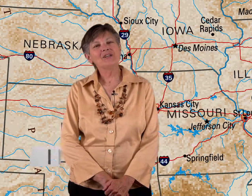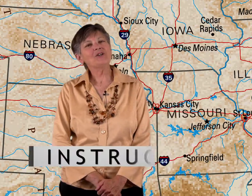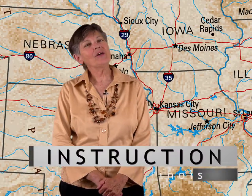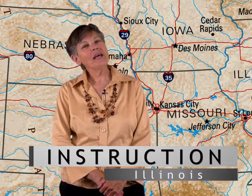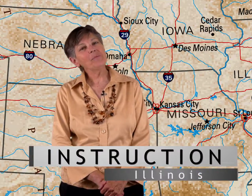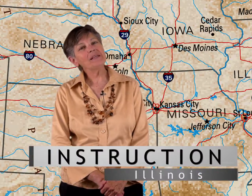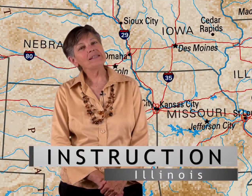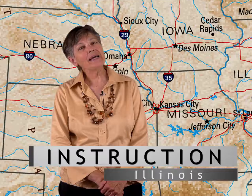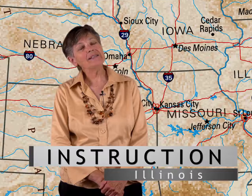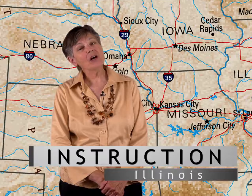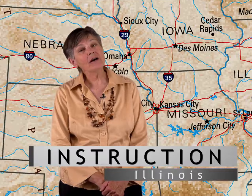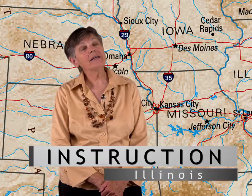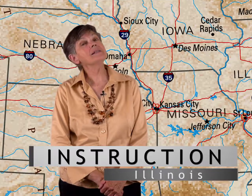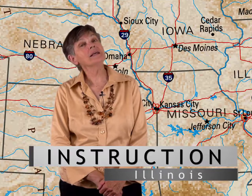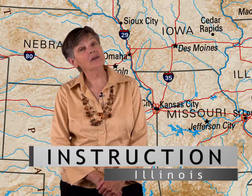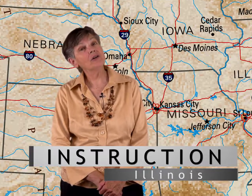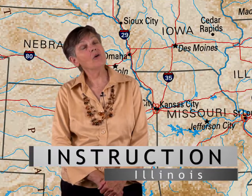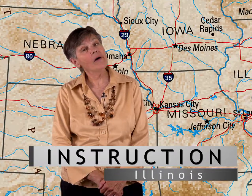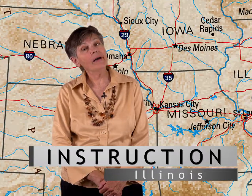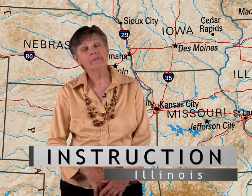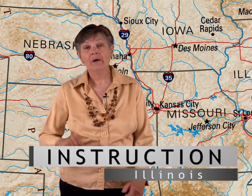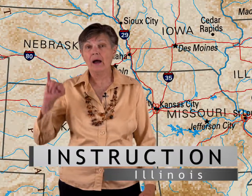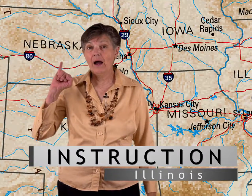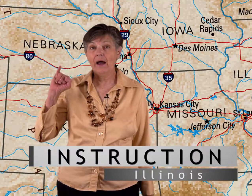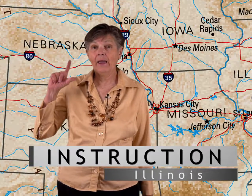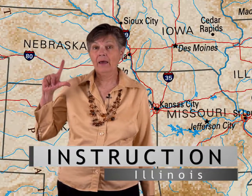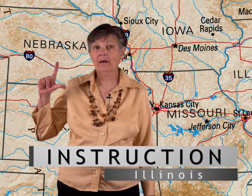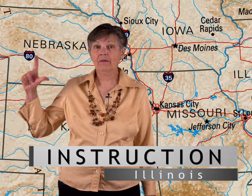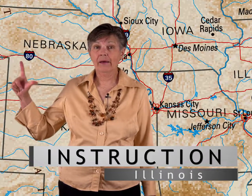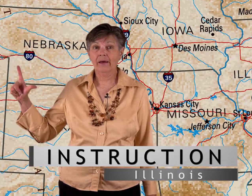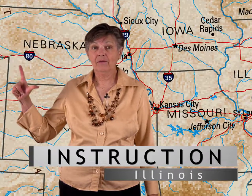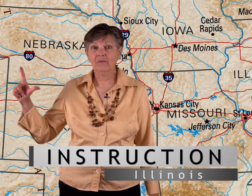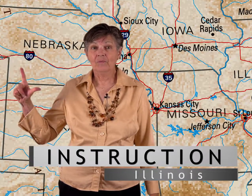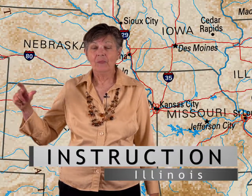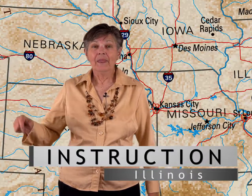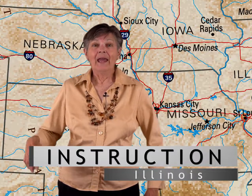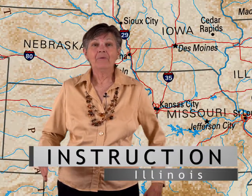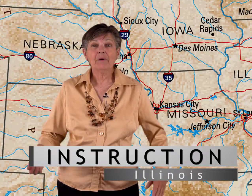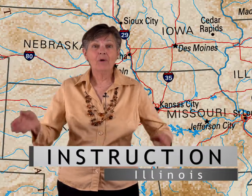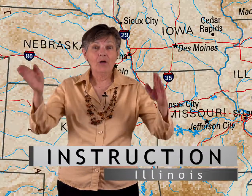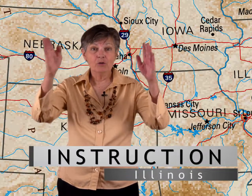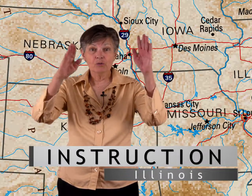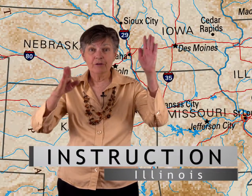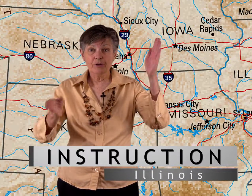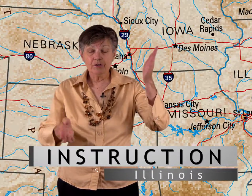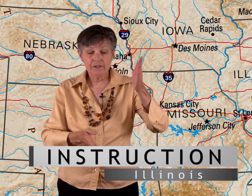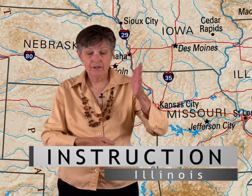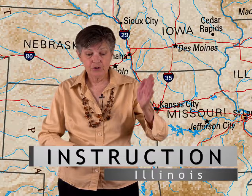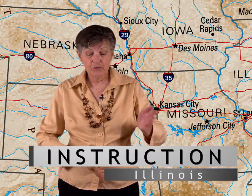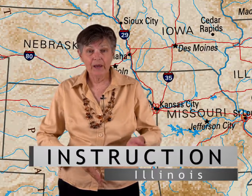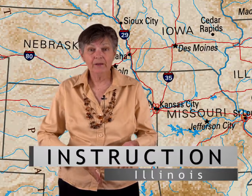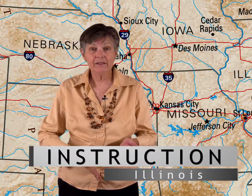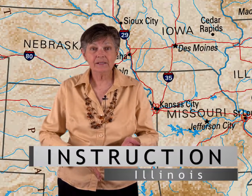So the name of the state song is Illinois, I-L-L. And remember all those rivers that surround the